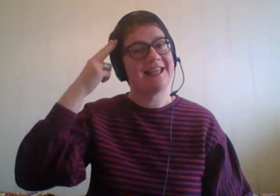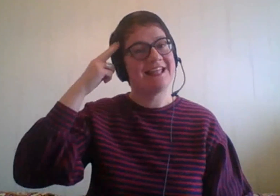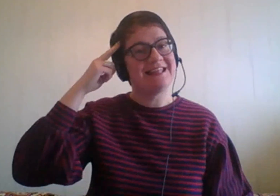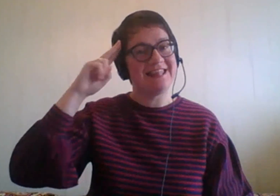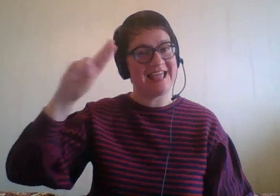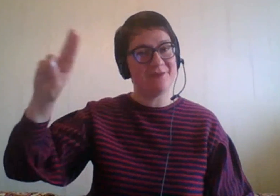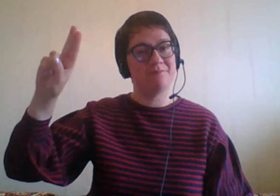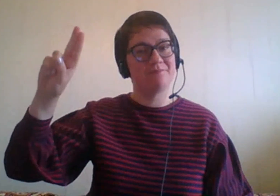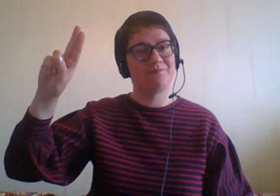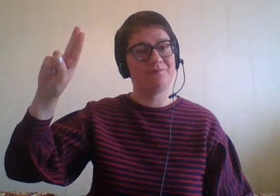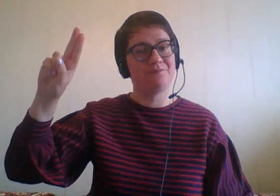Name,